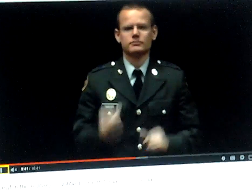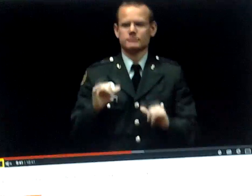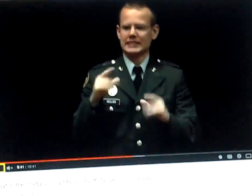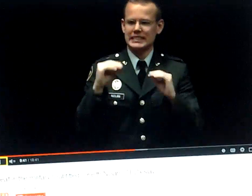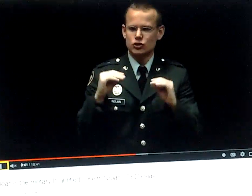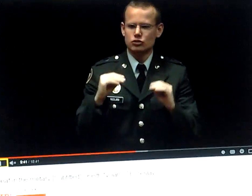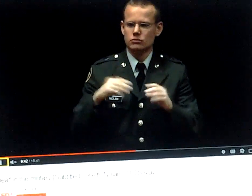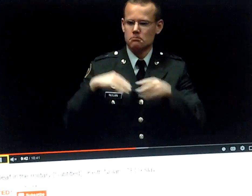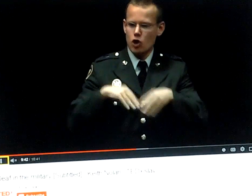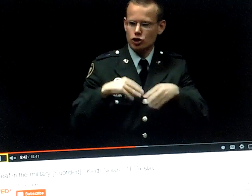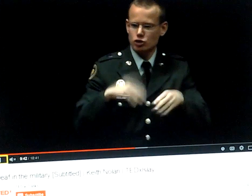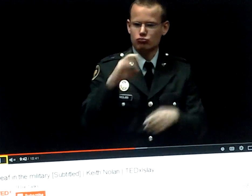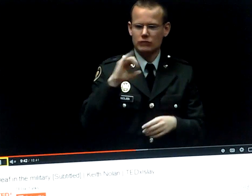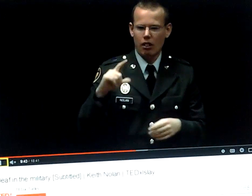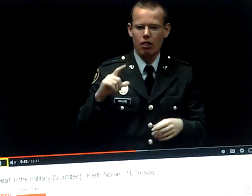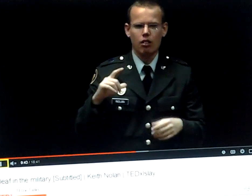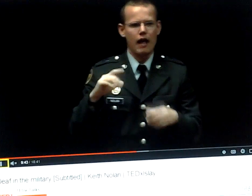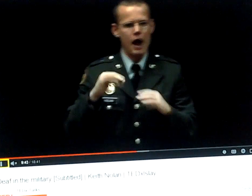So they said,